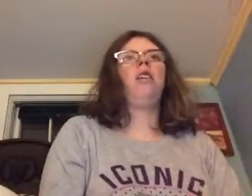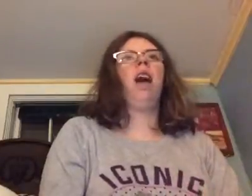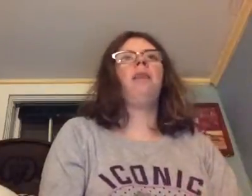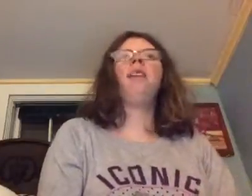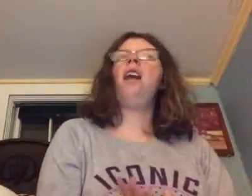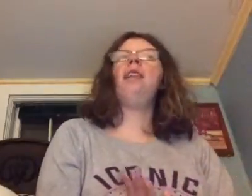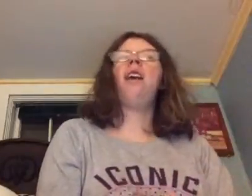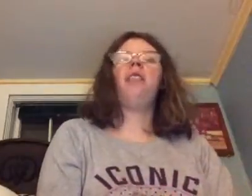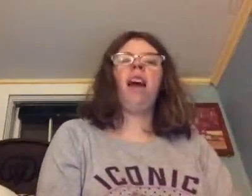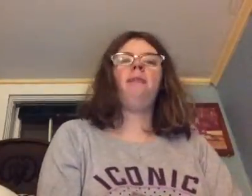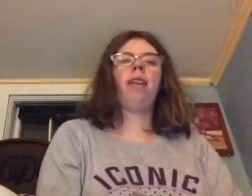all the time, not like all the time,